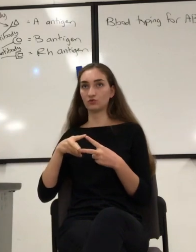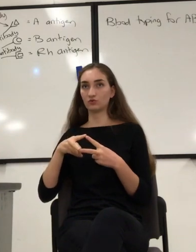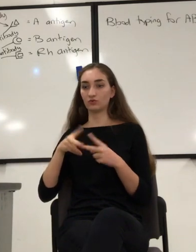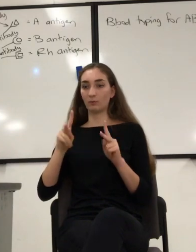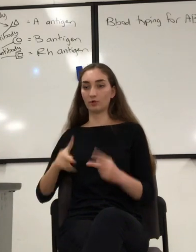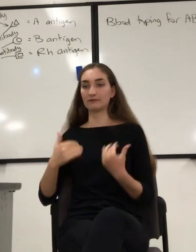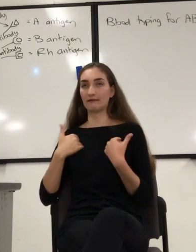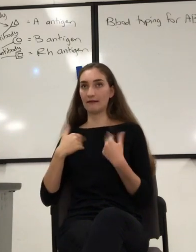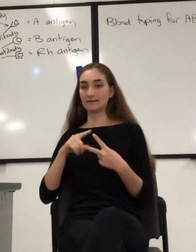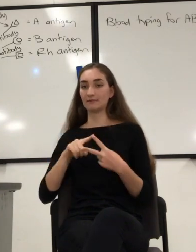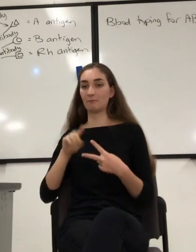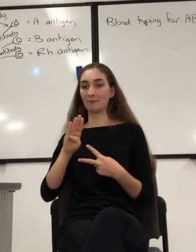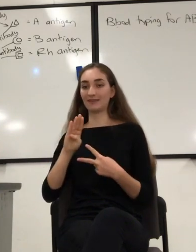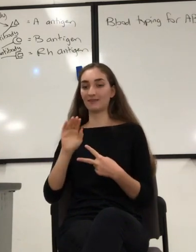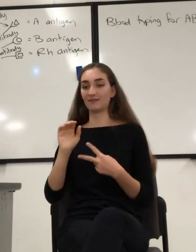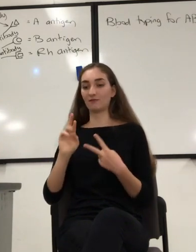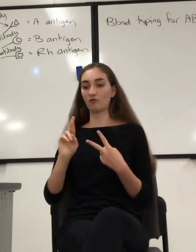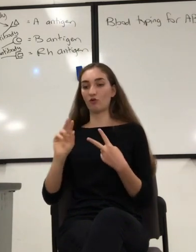Anti-B,